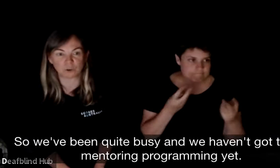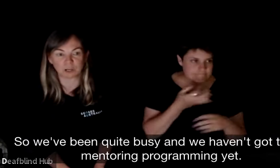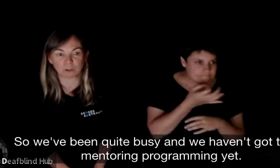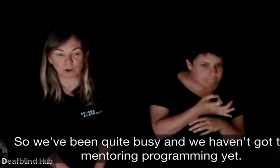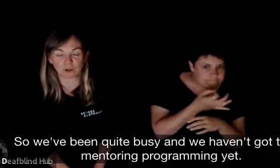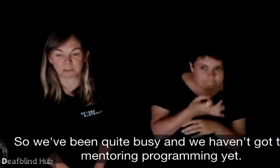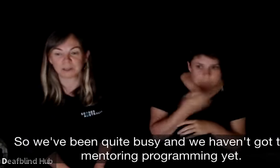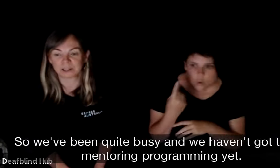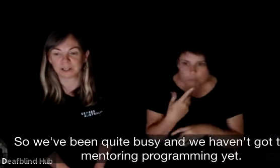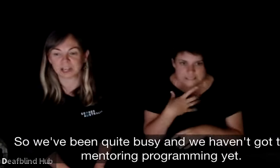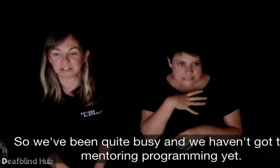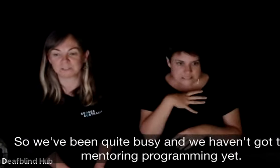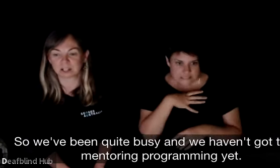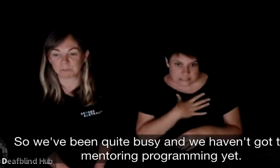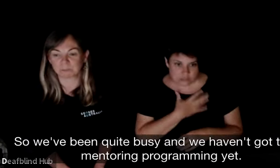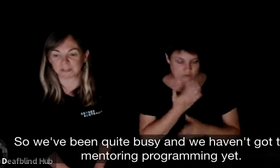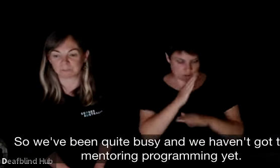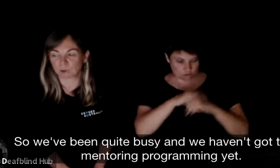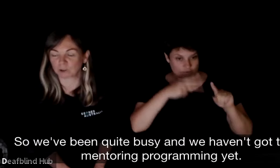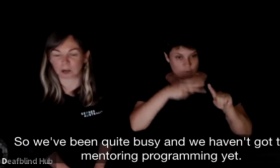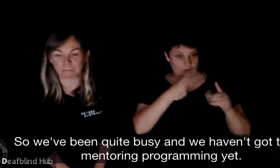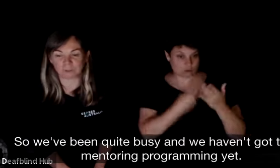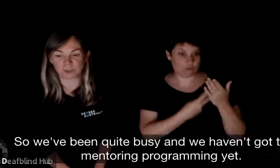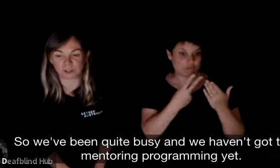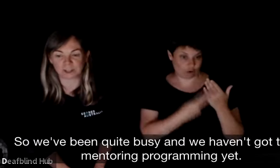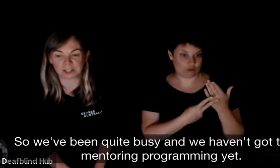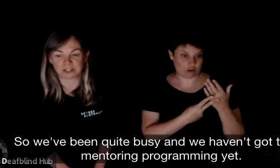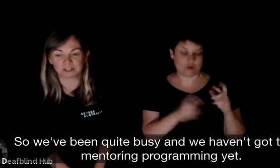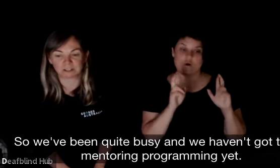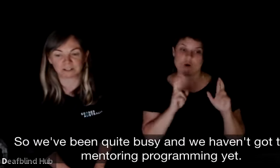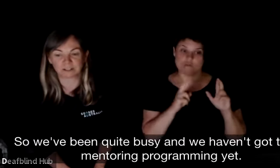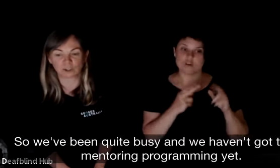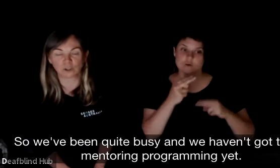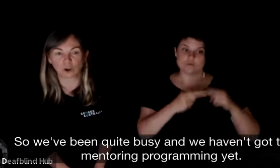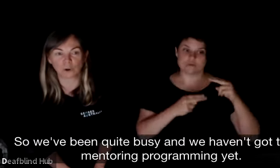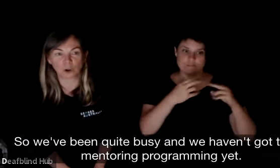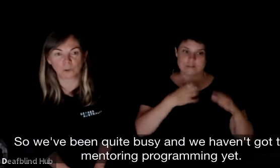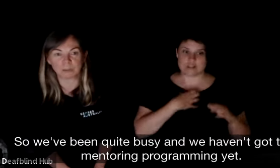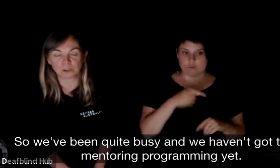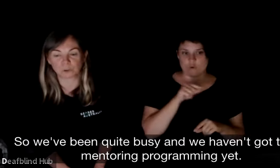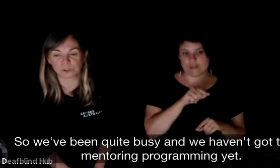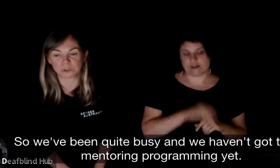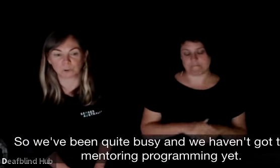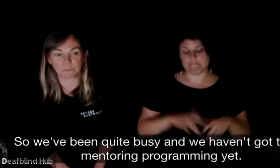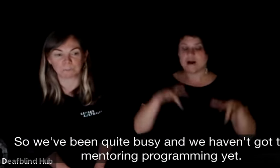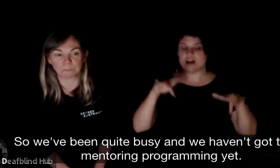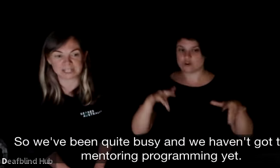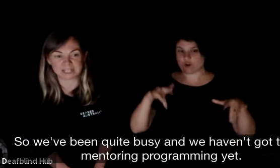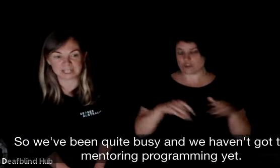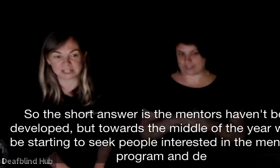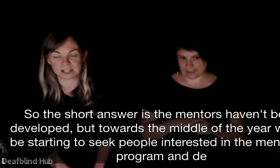the mentoring program and develop that program further then. So no mentors